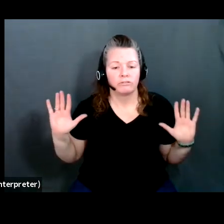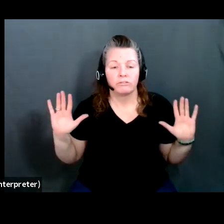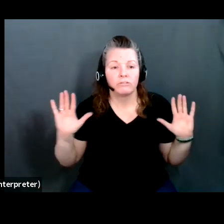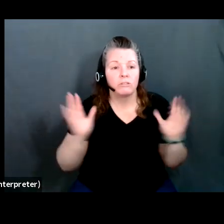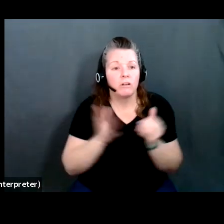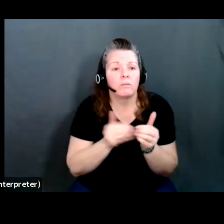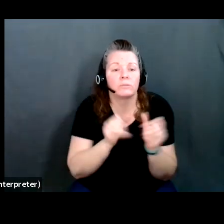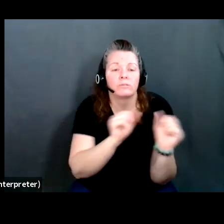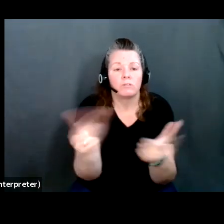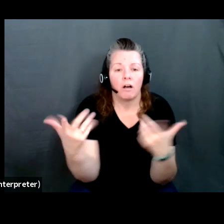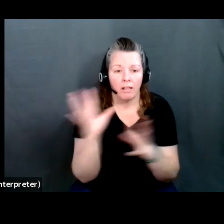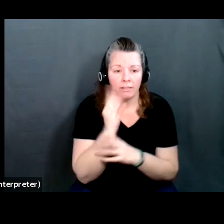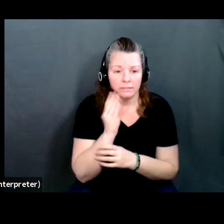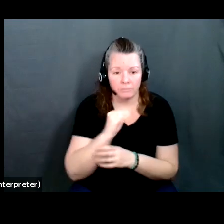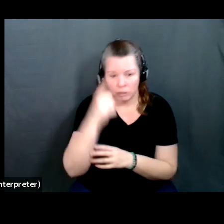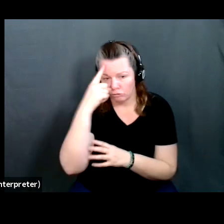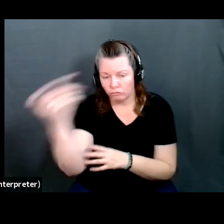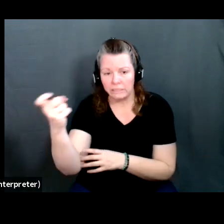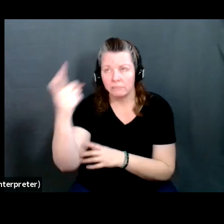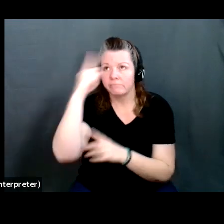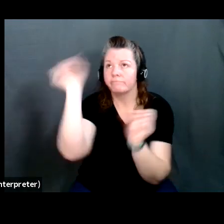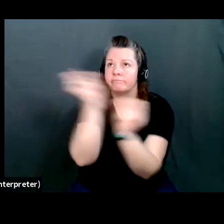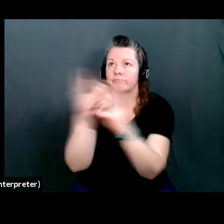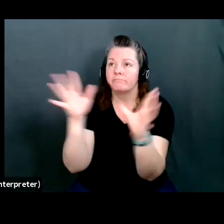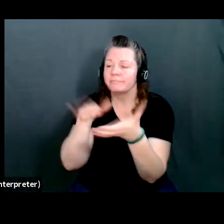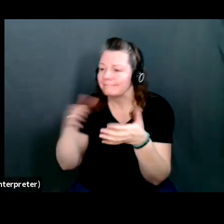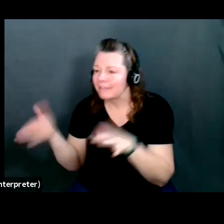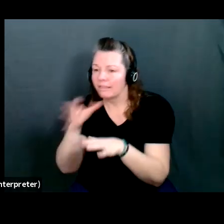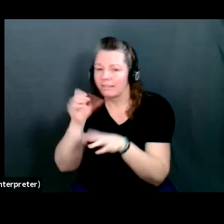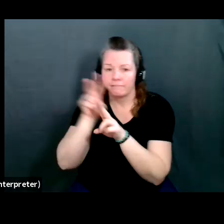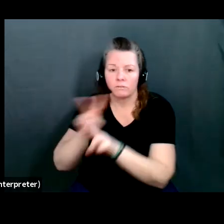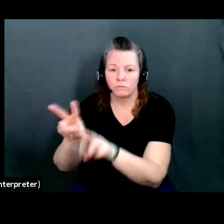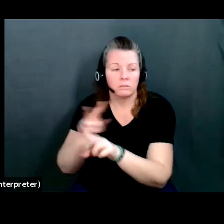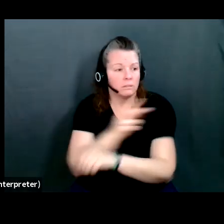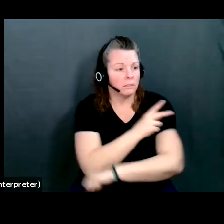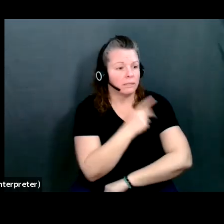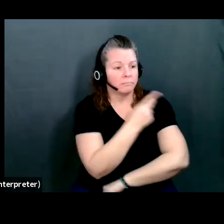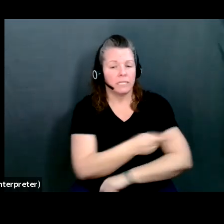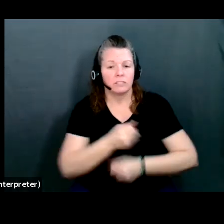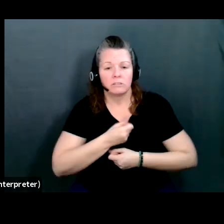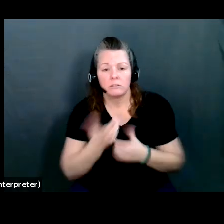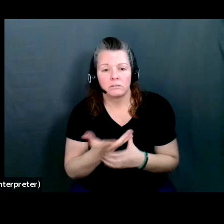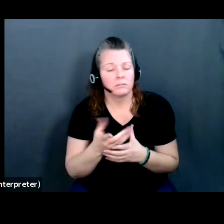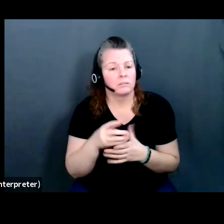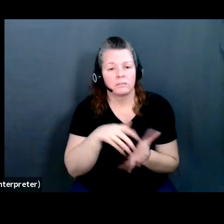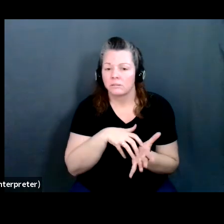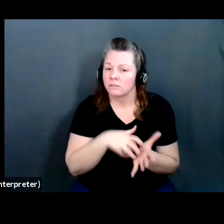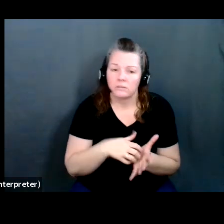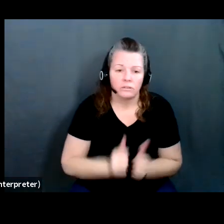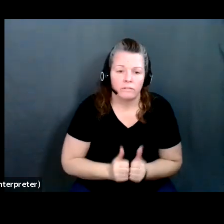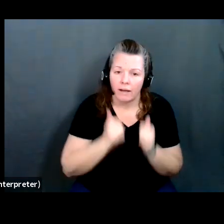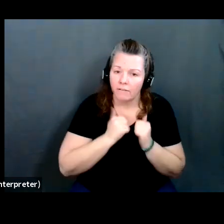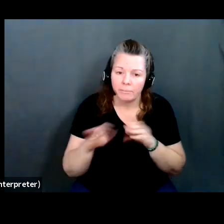dreams depicting their own deaths and/or funerals. Patients express debilitating survival behavior, such as